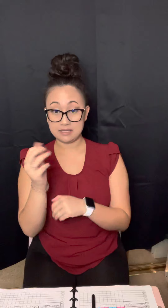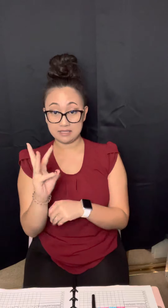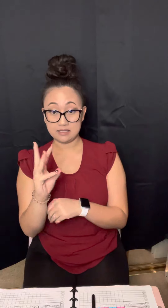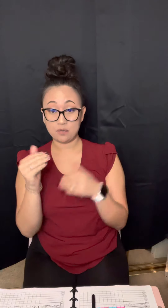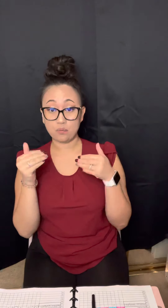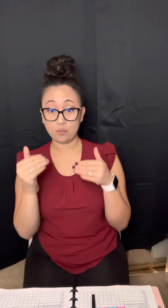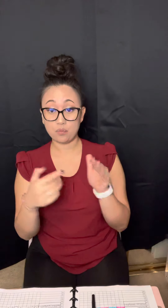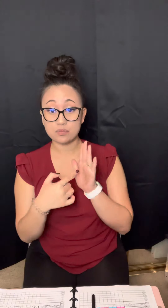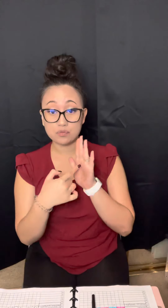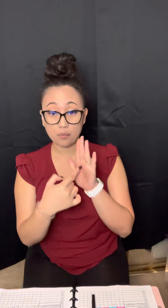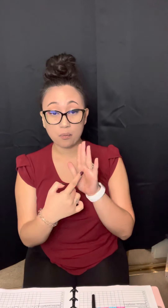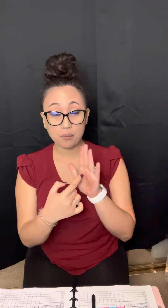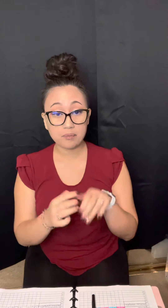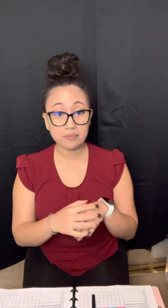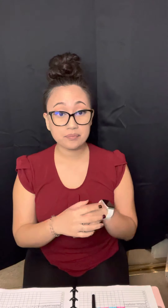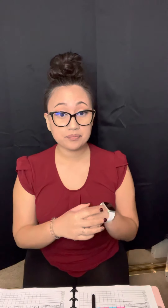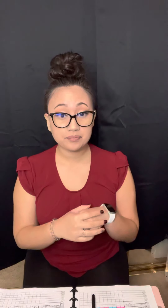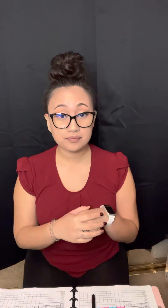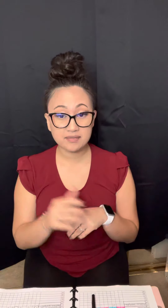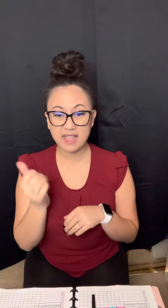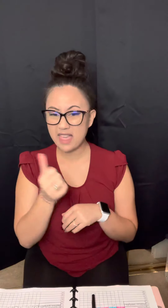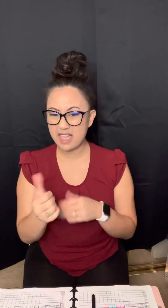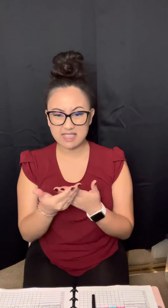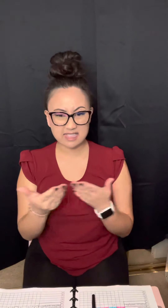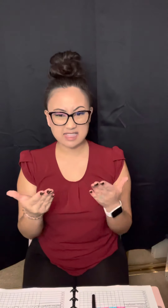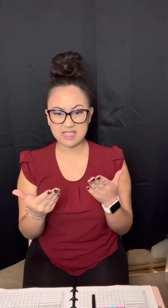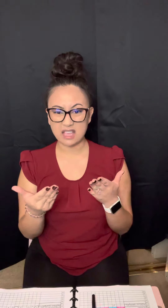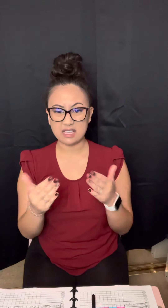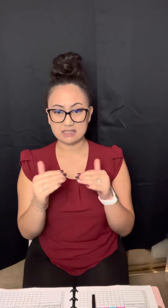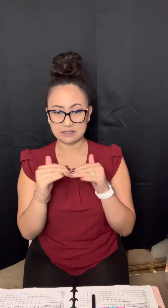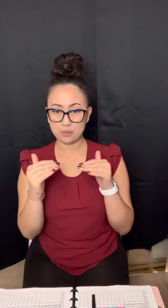Show me anything that equals 16.